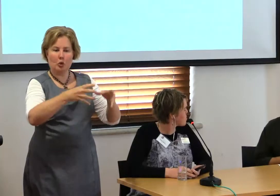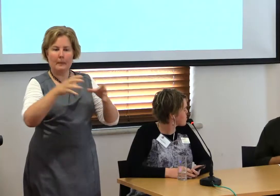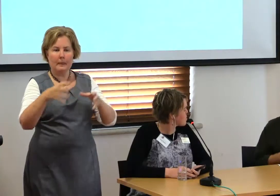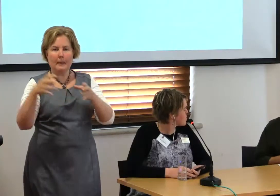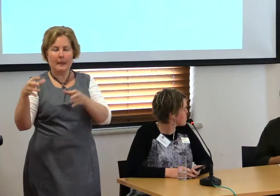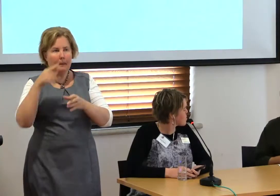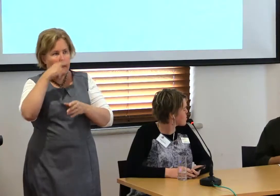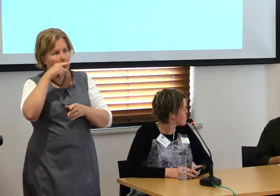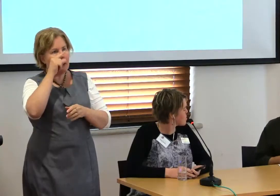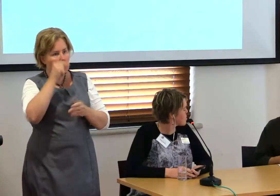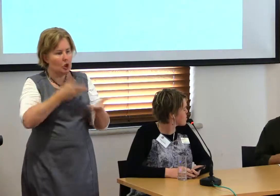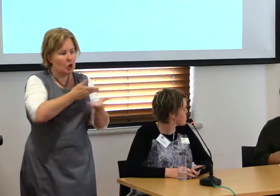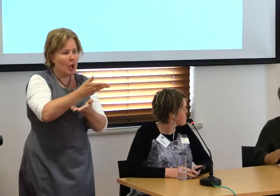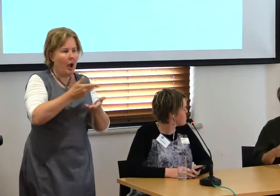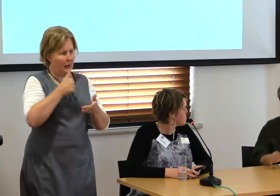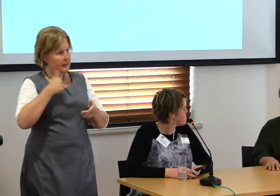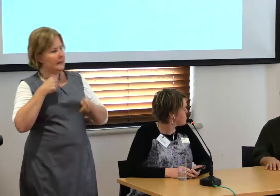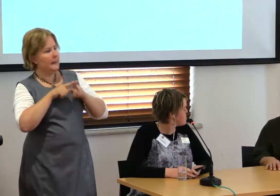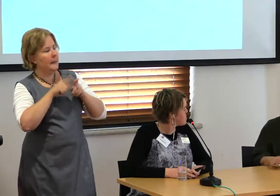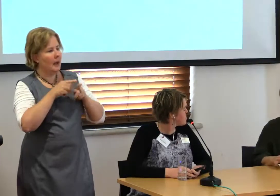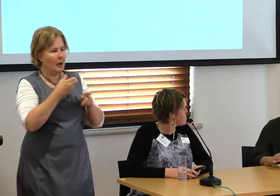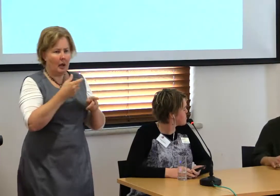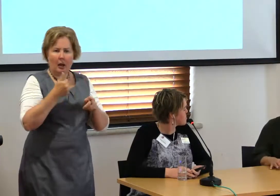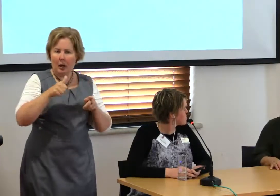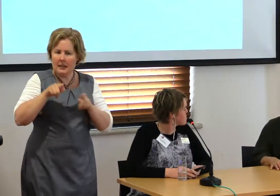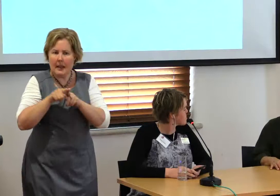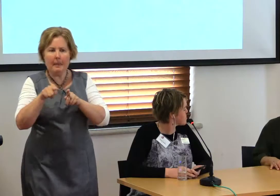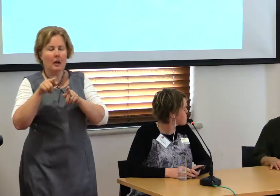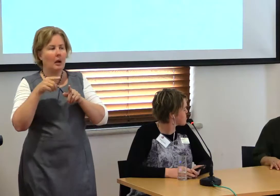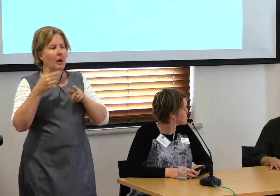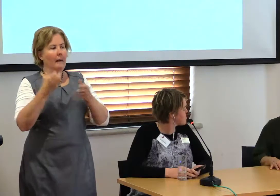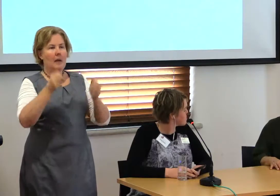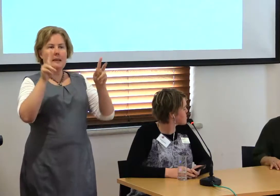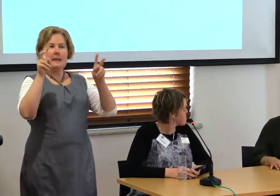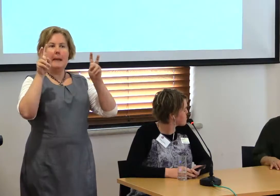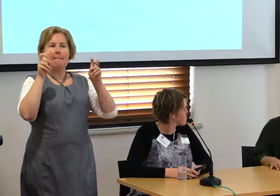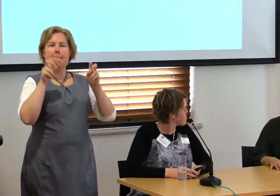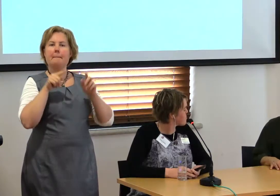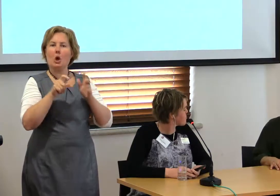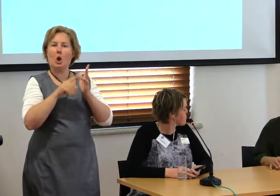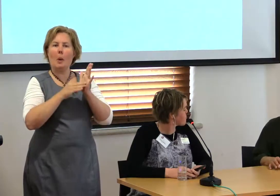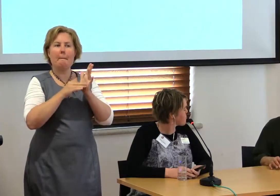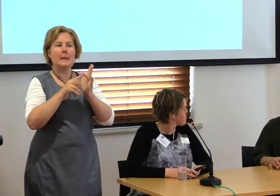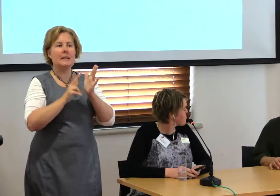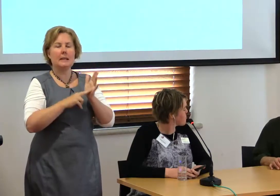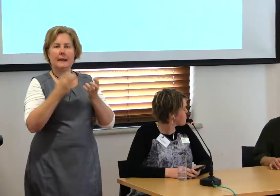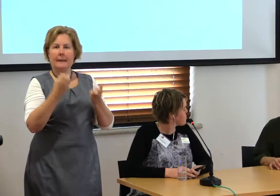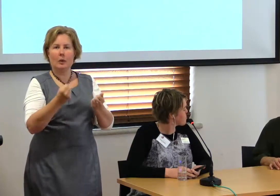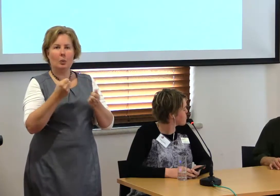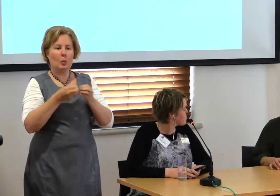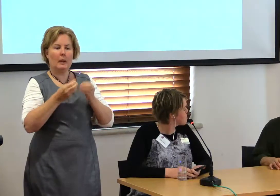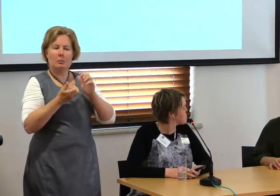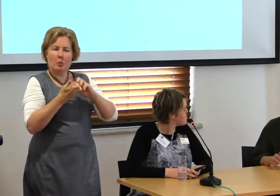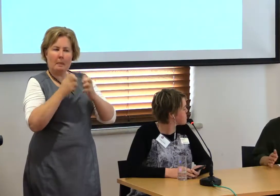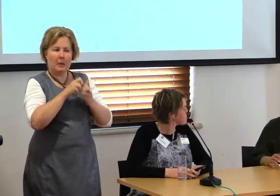and also understand that there is a common theme within problems that were occurring. So some of the things that have